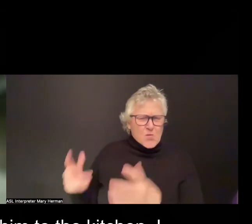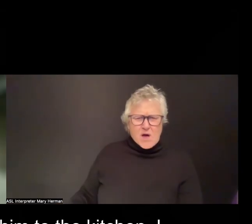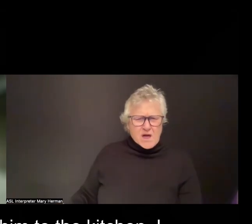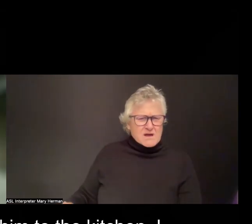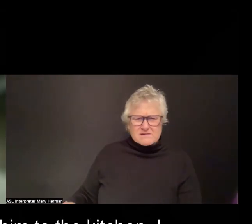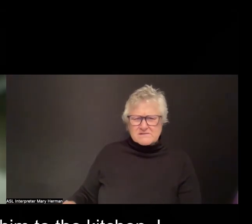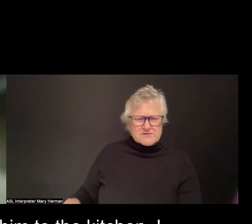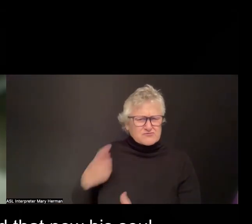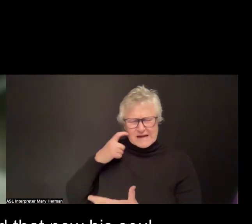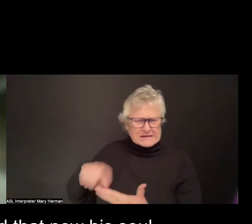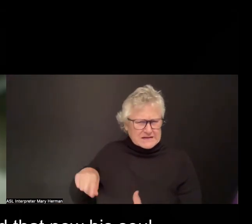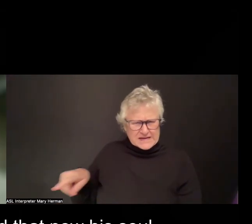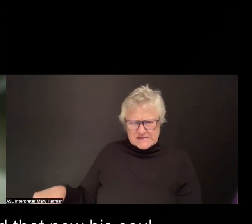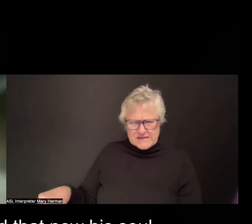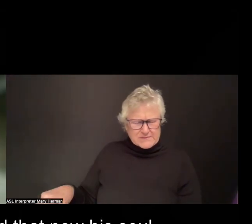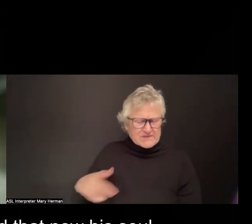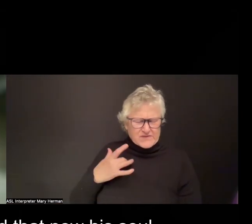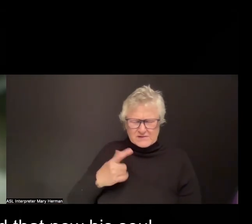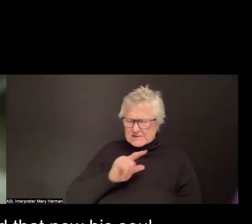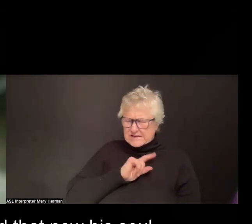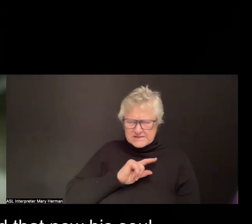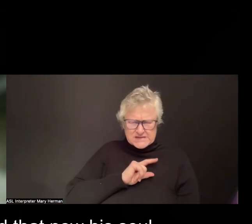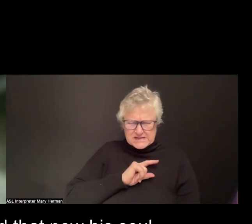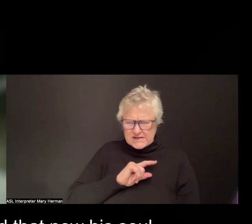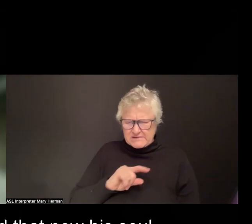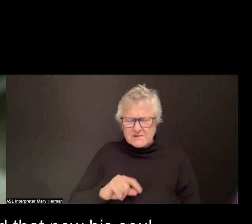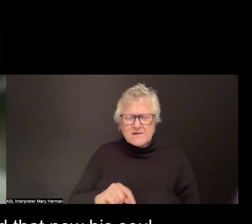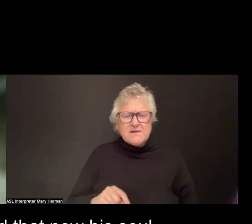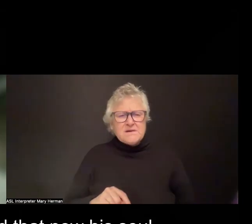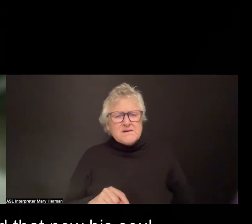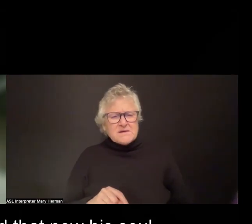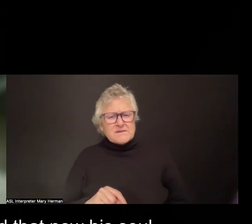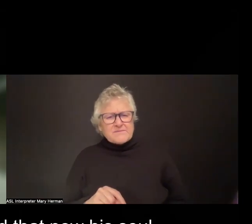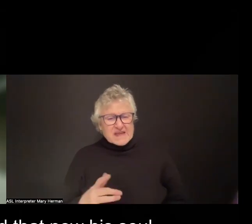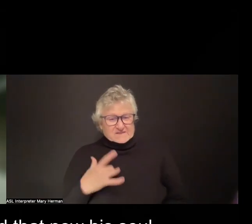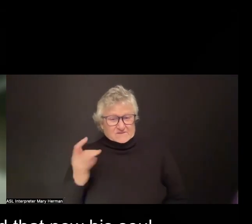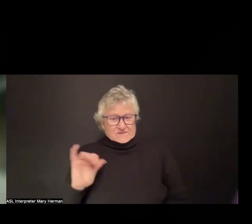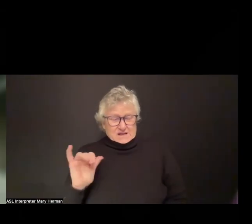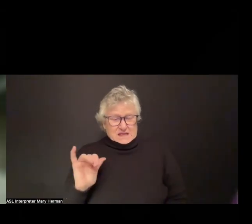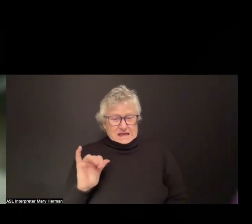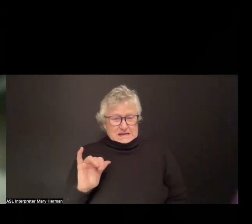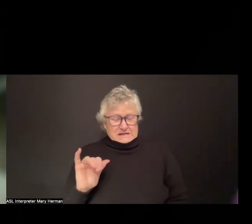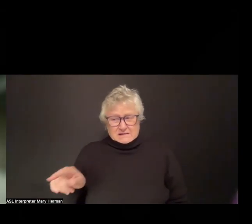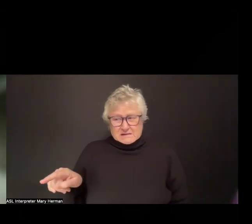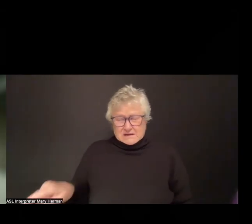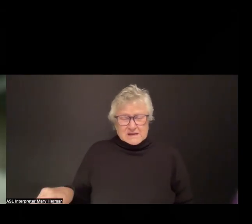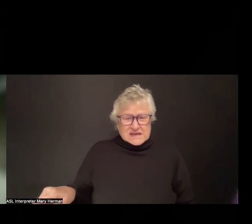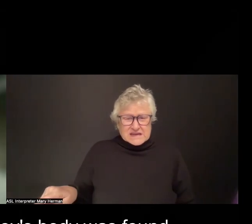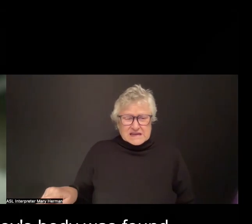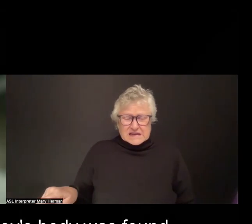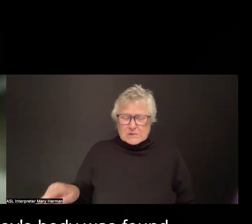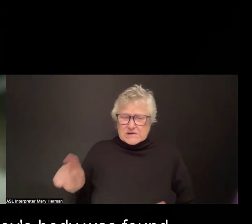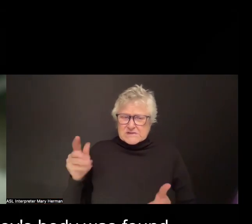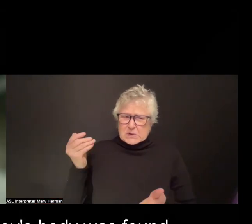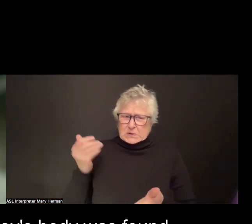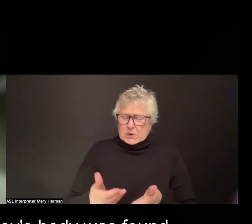instead delivered him into the hands of the devil, afraid that now his soul sat in torment because of me. When